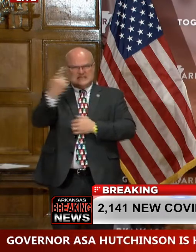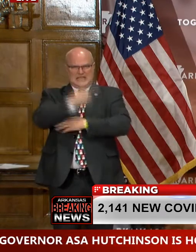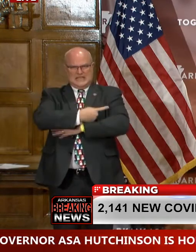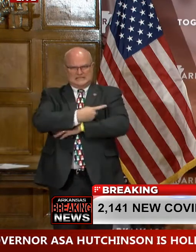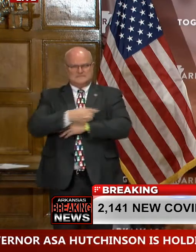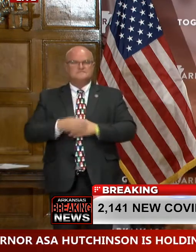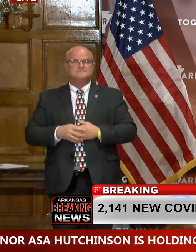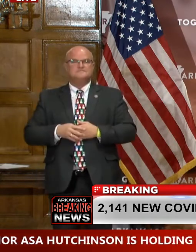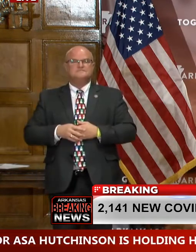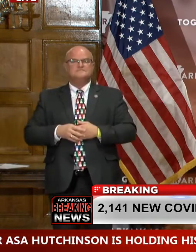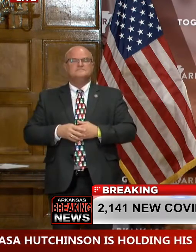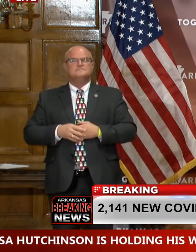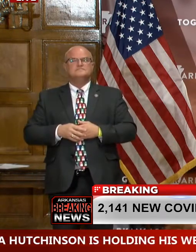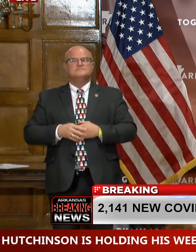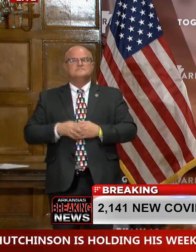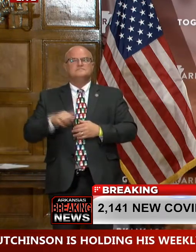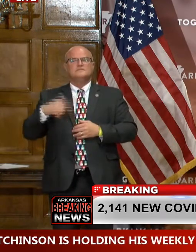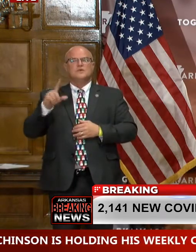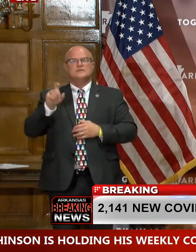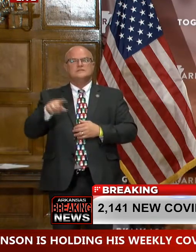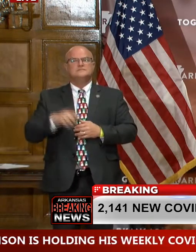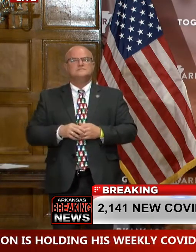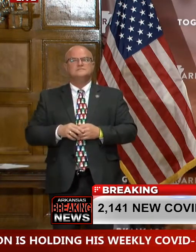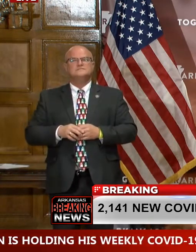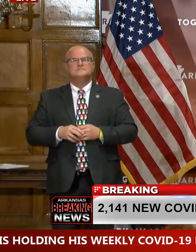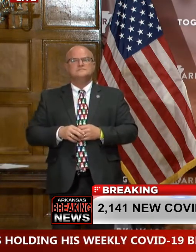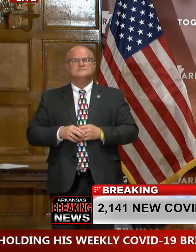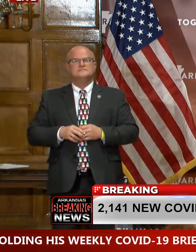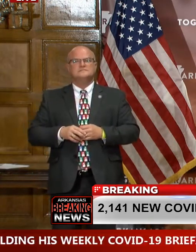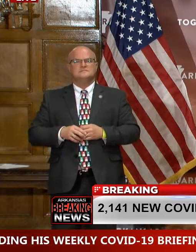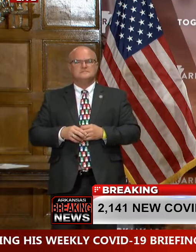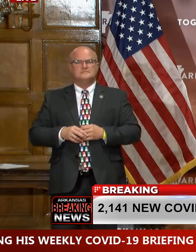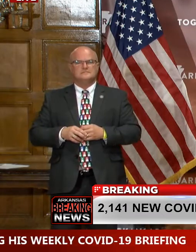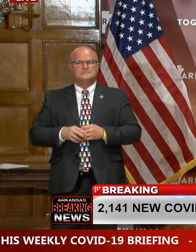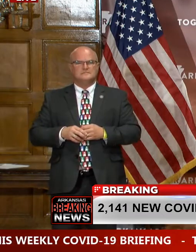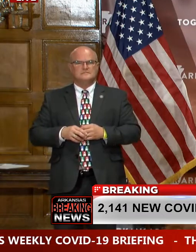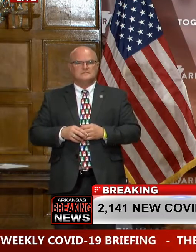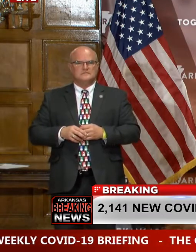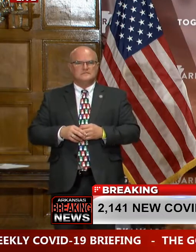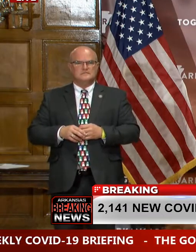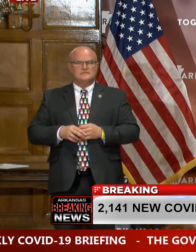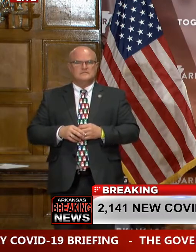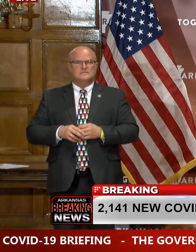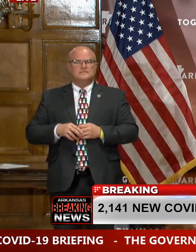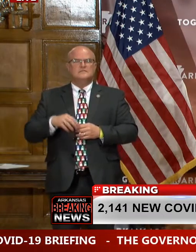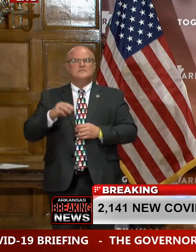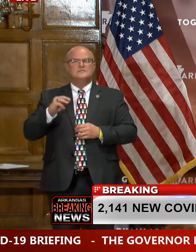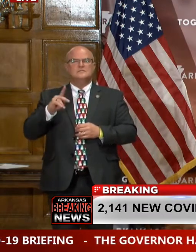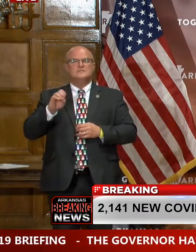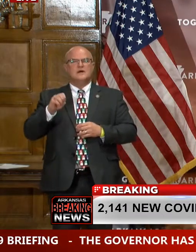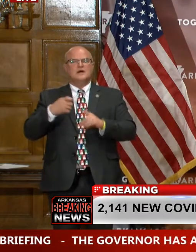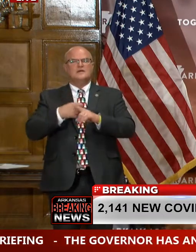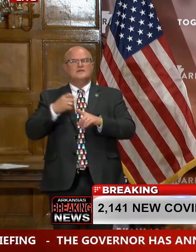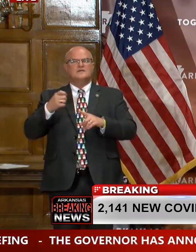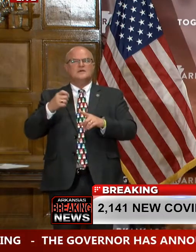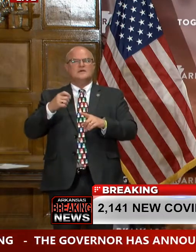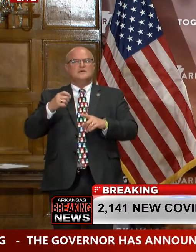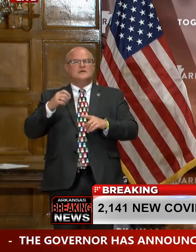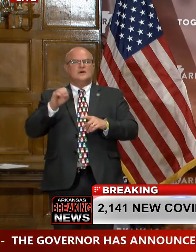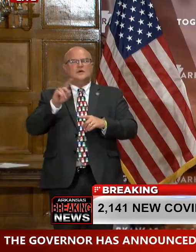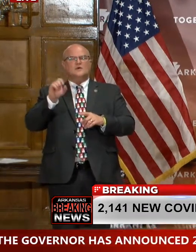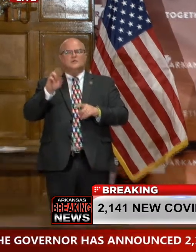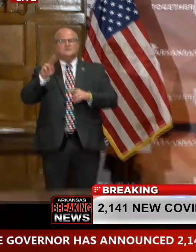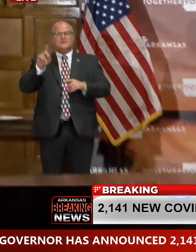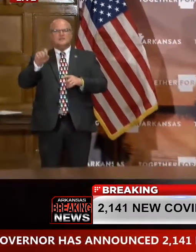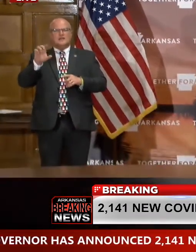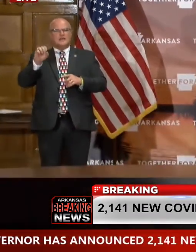days. Next question. Governor Mike McNeil, MagnoliaReporter.com. By when might we expect